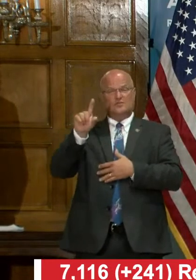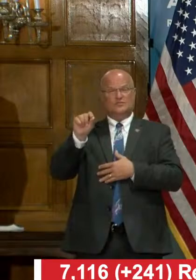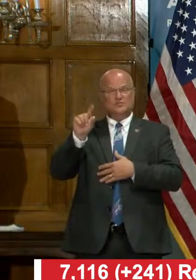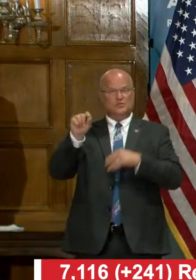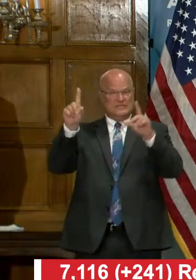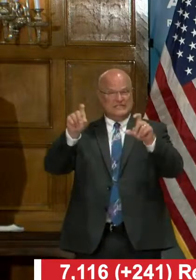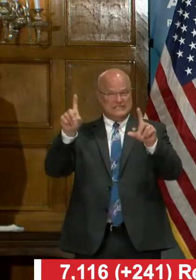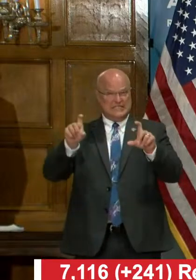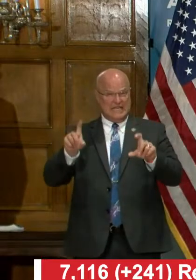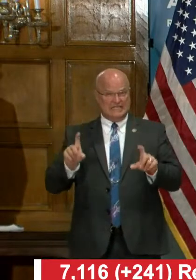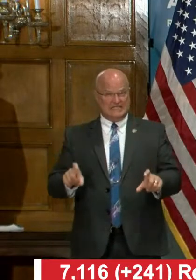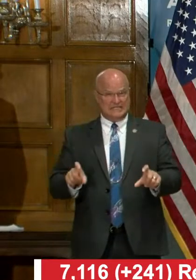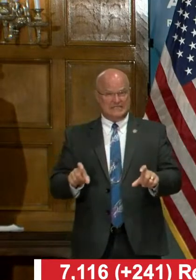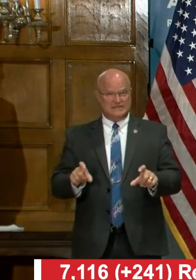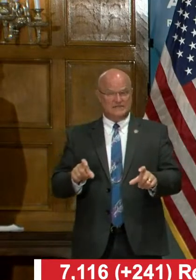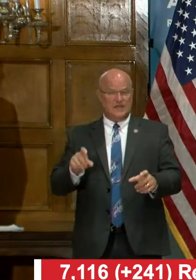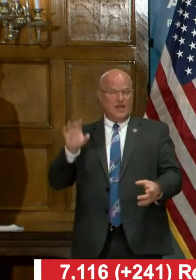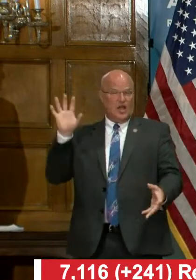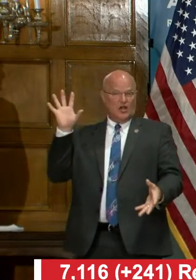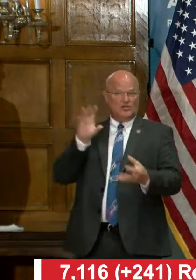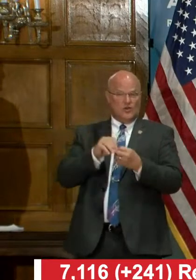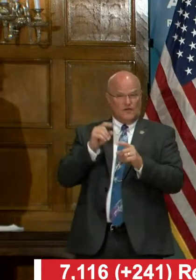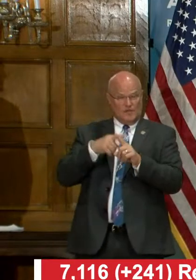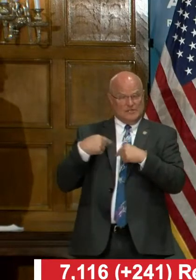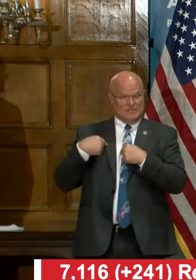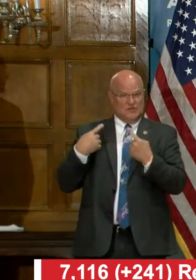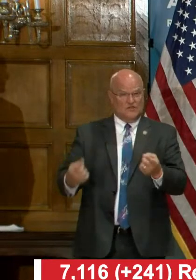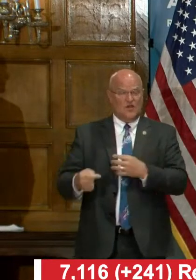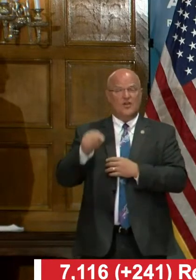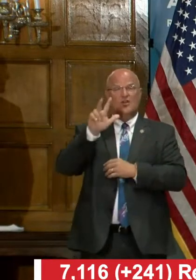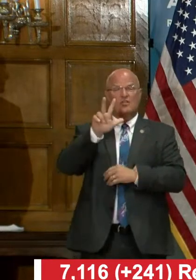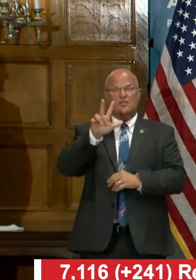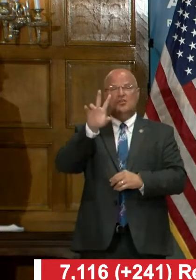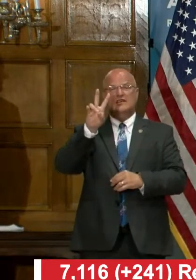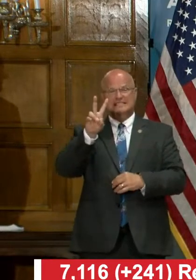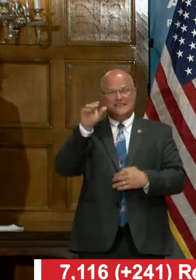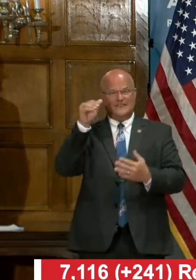4,420 tests. Our total for the month so far has been